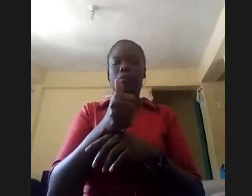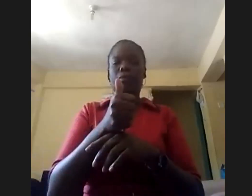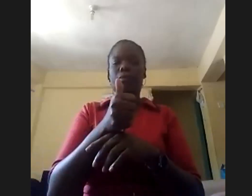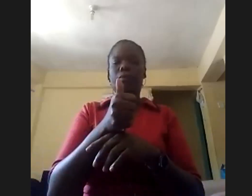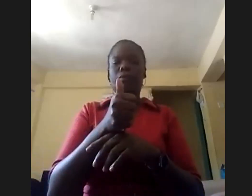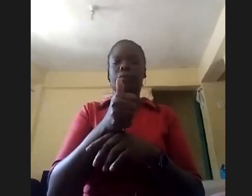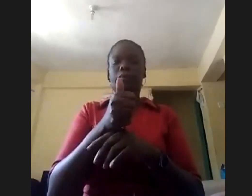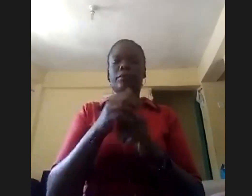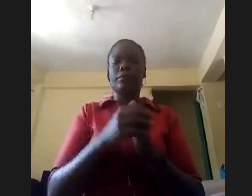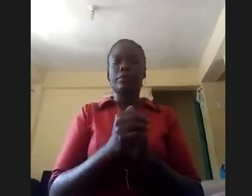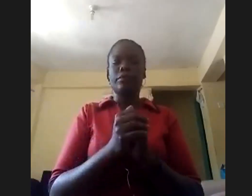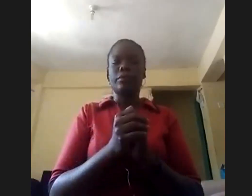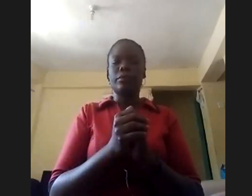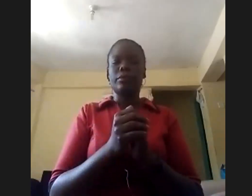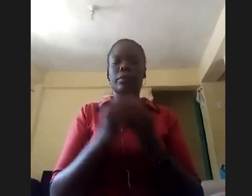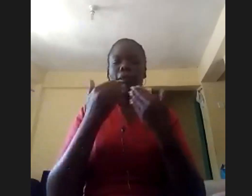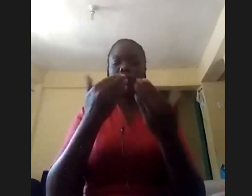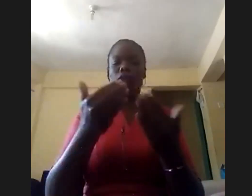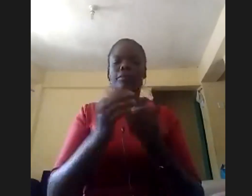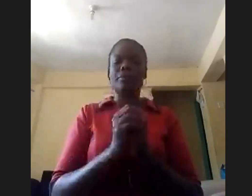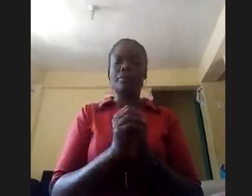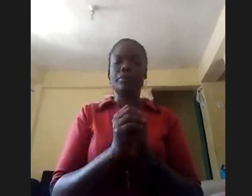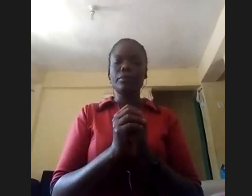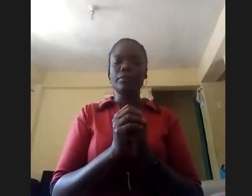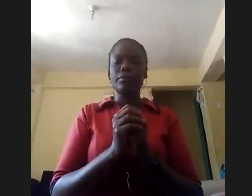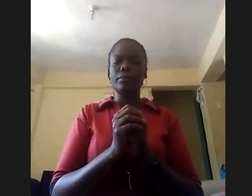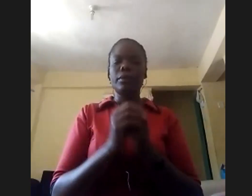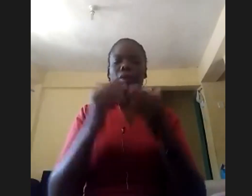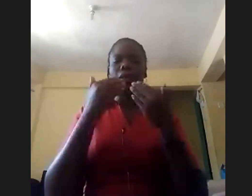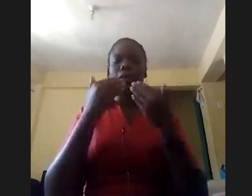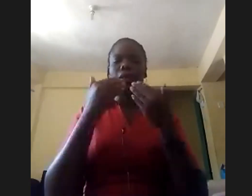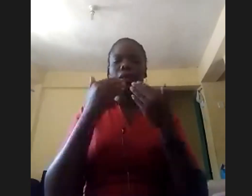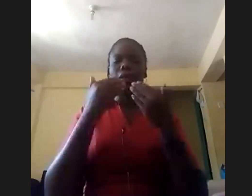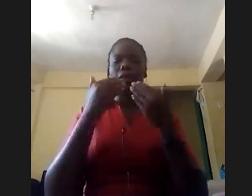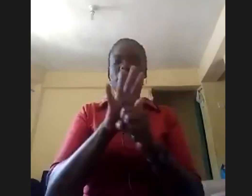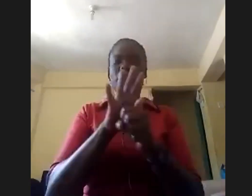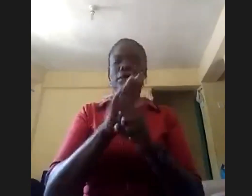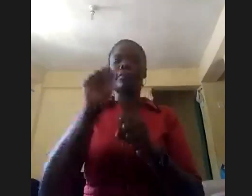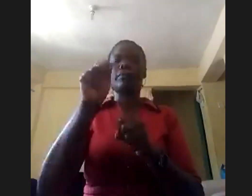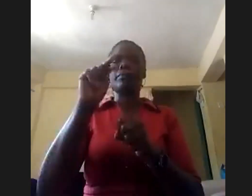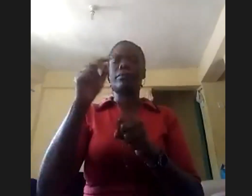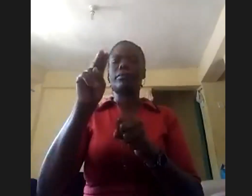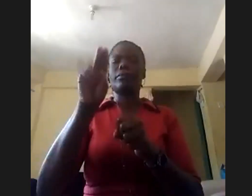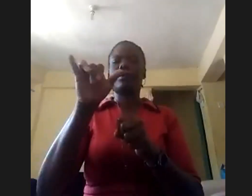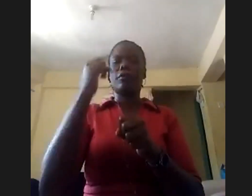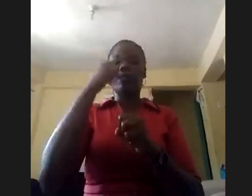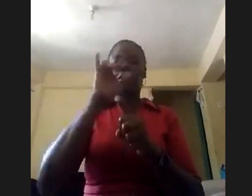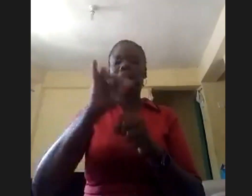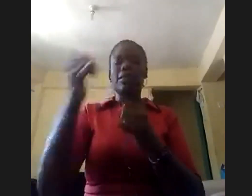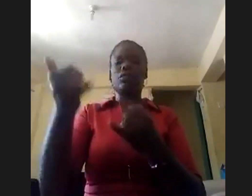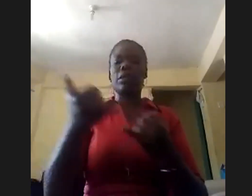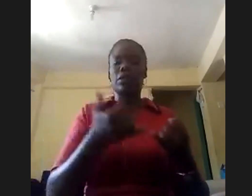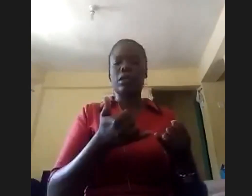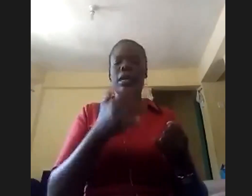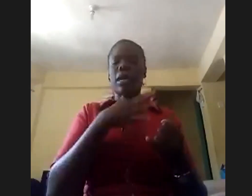abuse. Thank you. You're welcome. Thank you so much, Anthony, for that introduction.